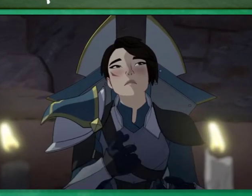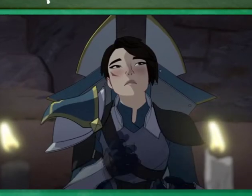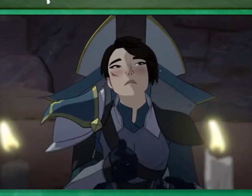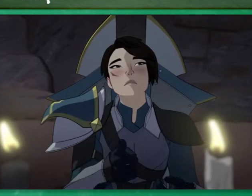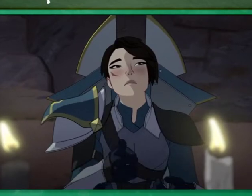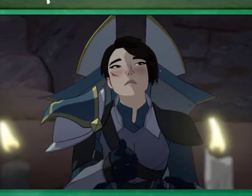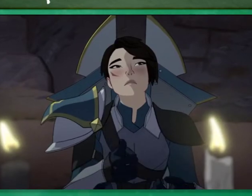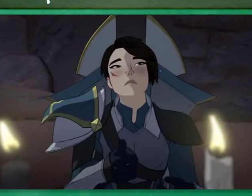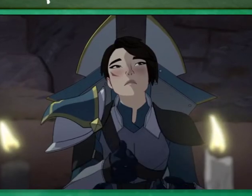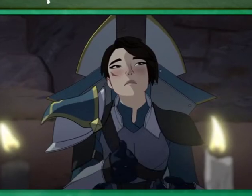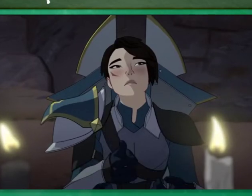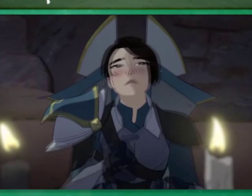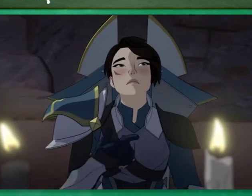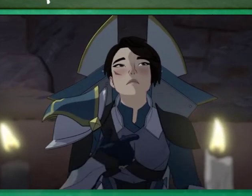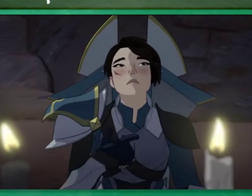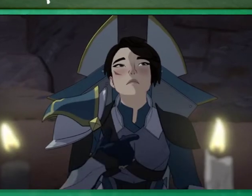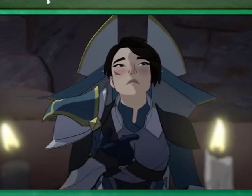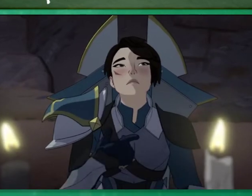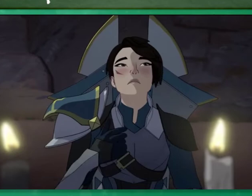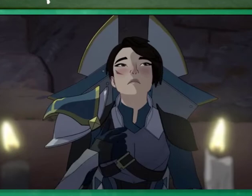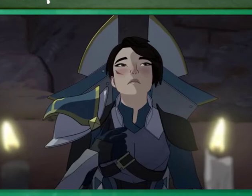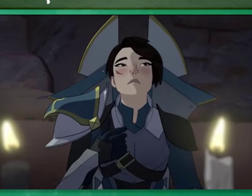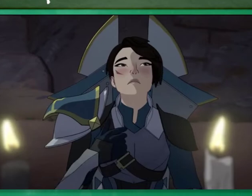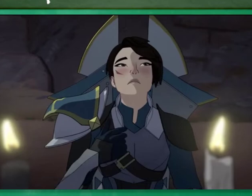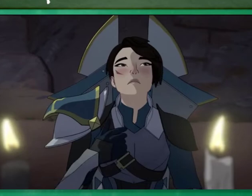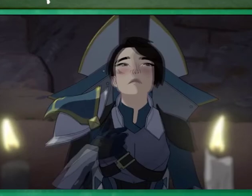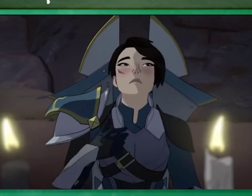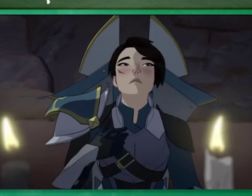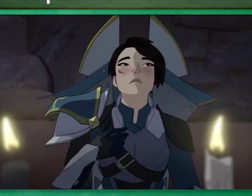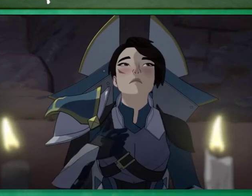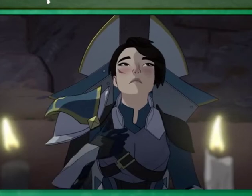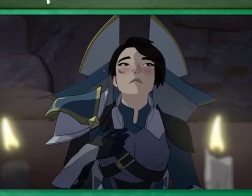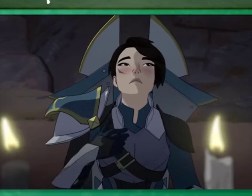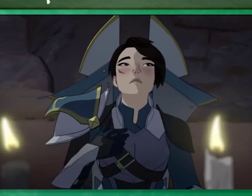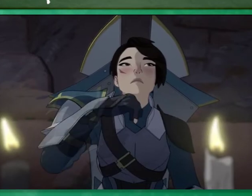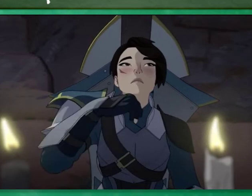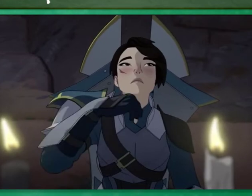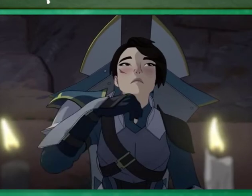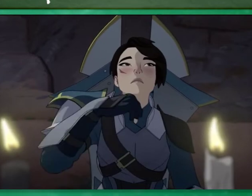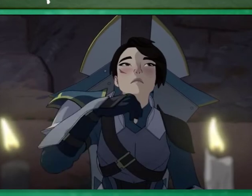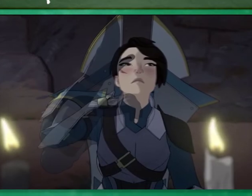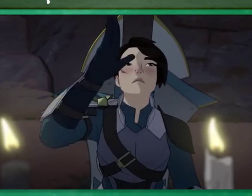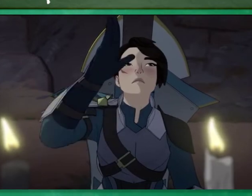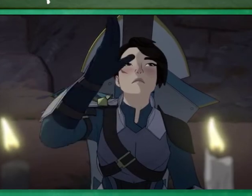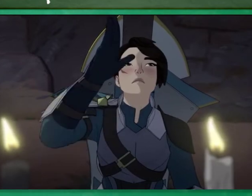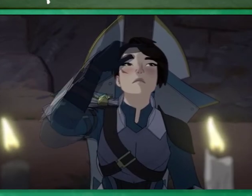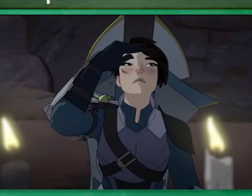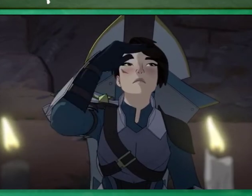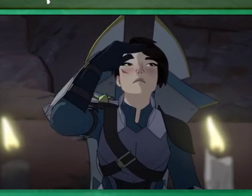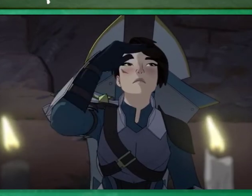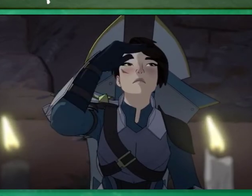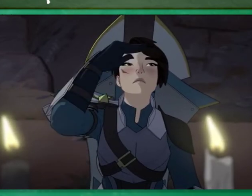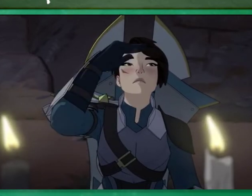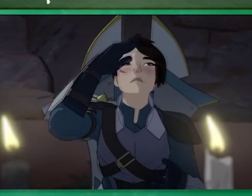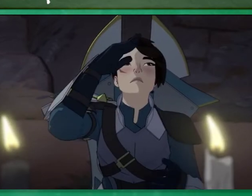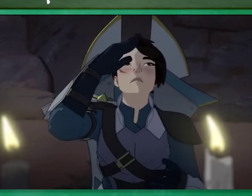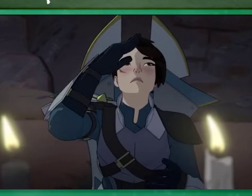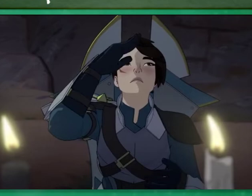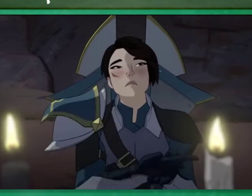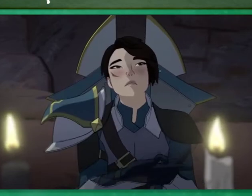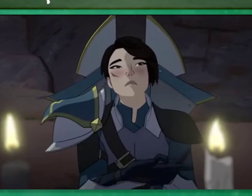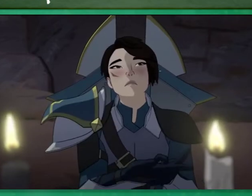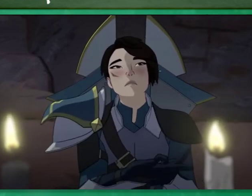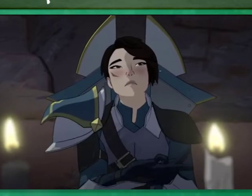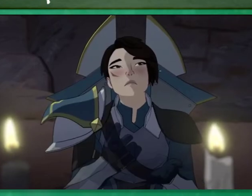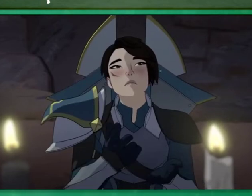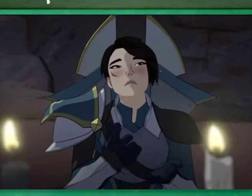Failed you. She's combining the two words. So, fail you. Failed you. I did not